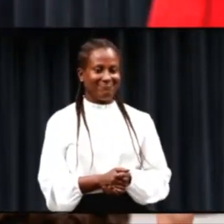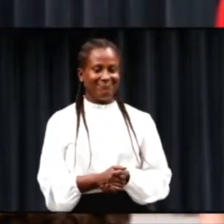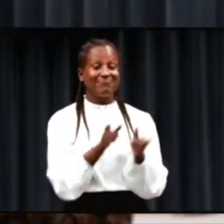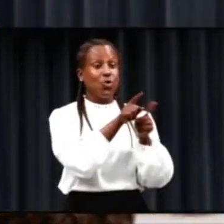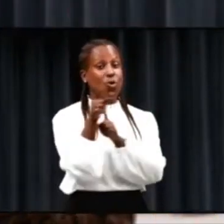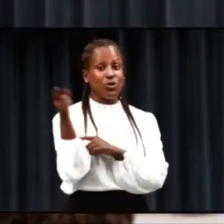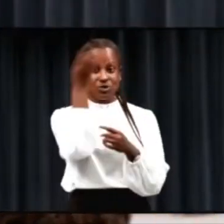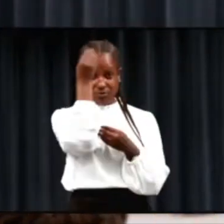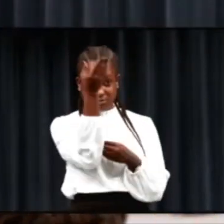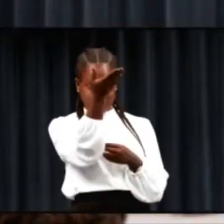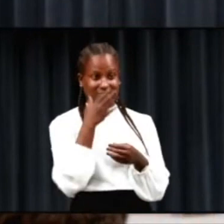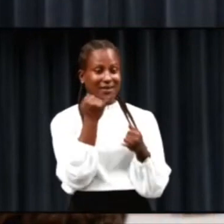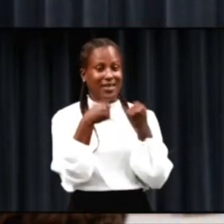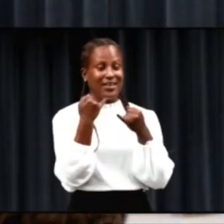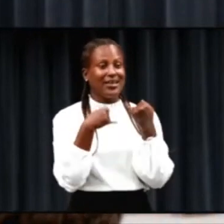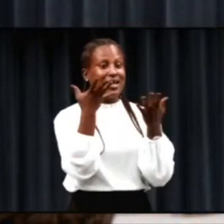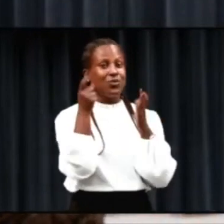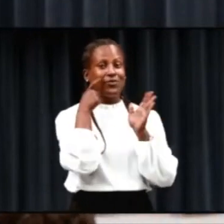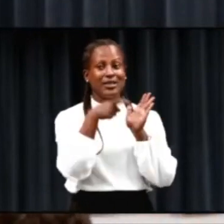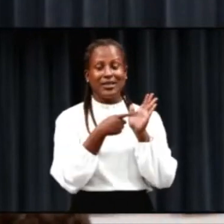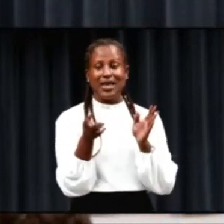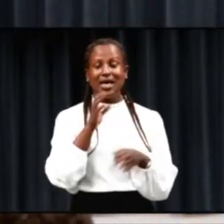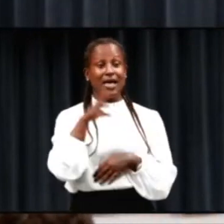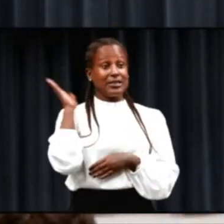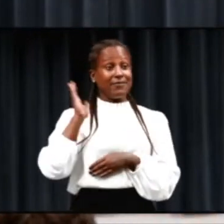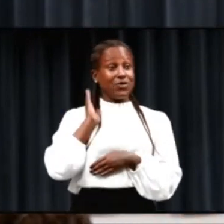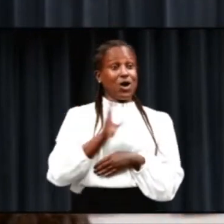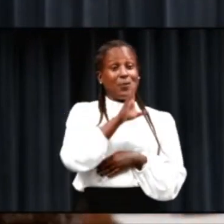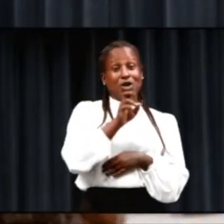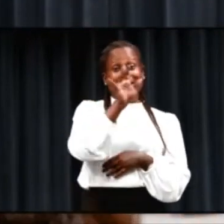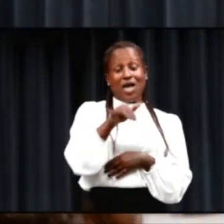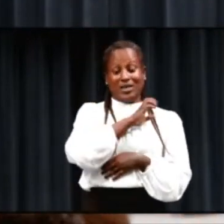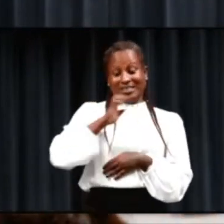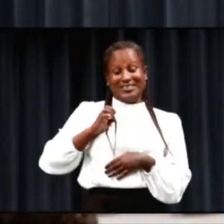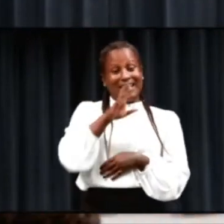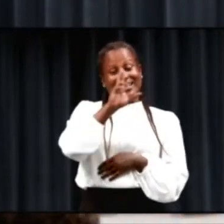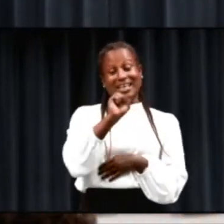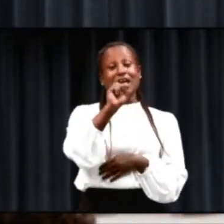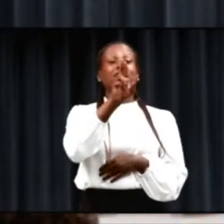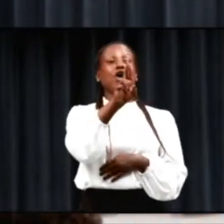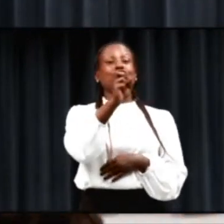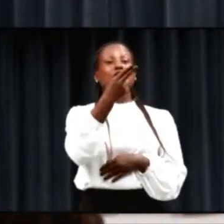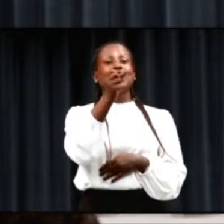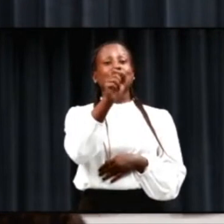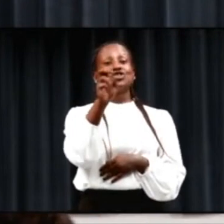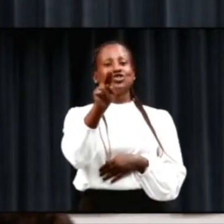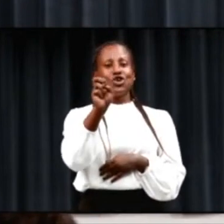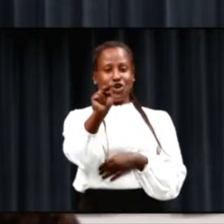And also, just finally, I also want to recognize former County Executive Rashern Baker. And thank him for being here. Come on, stand up,